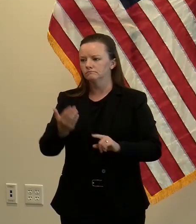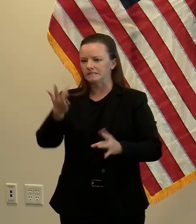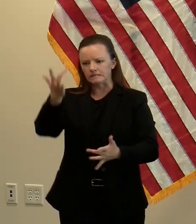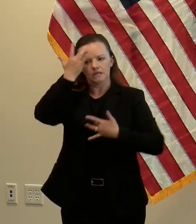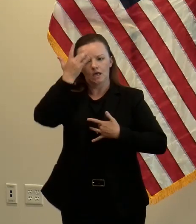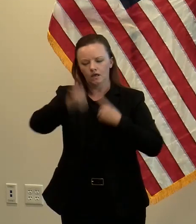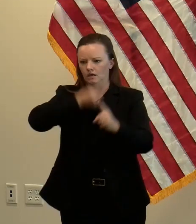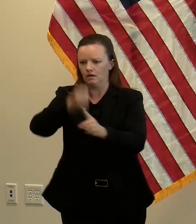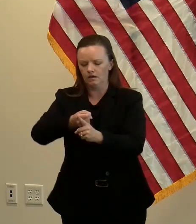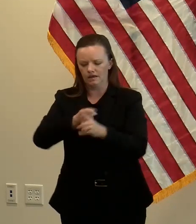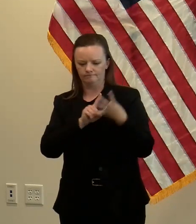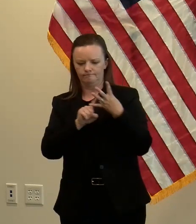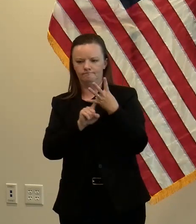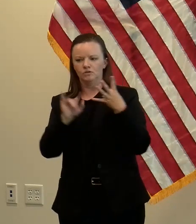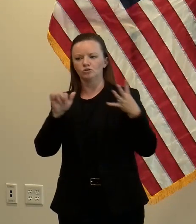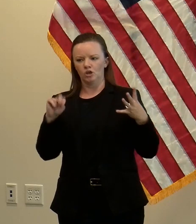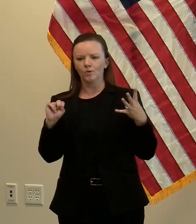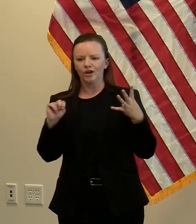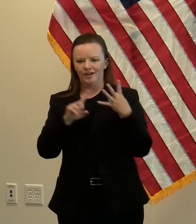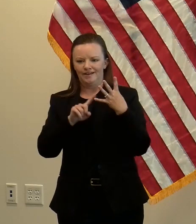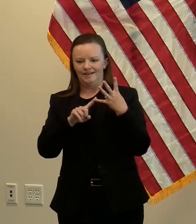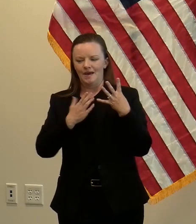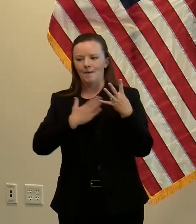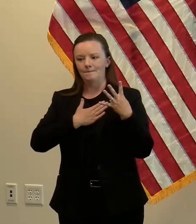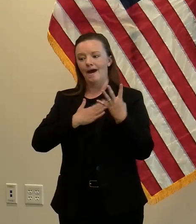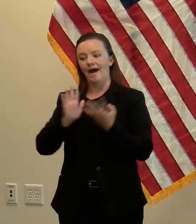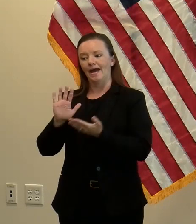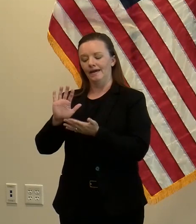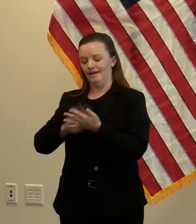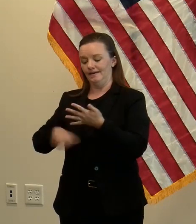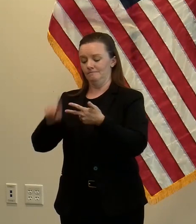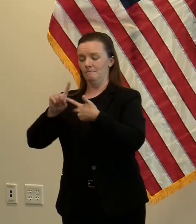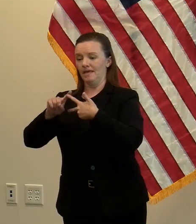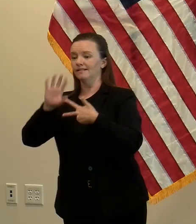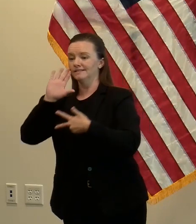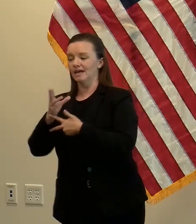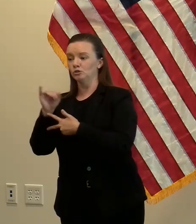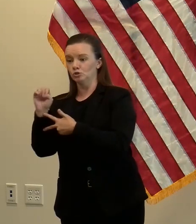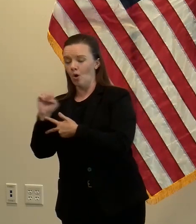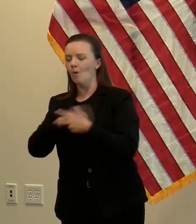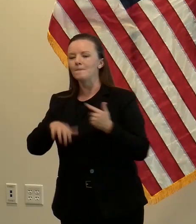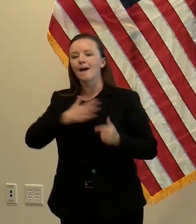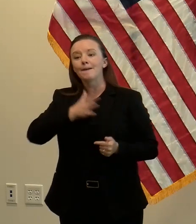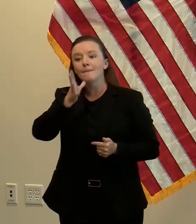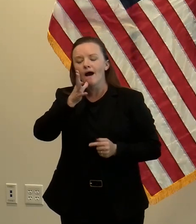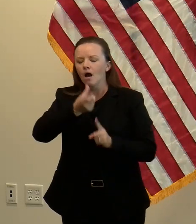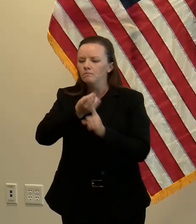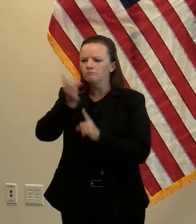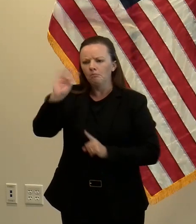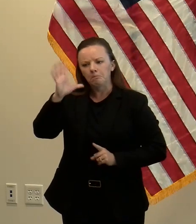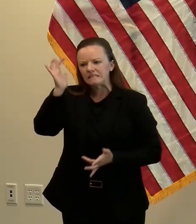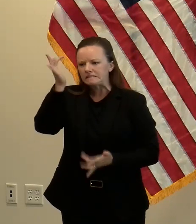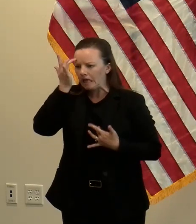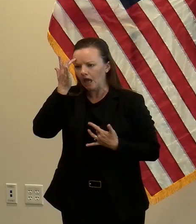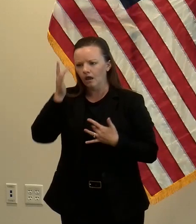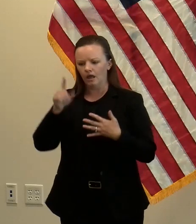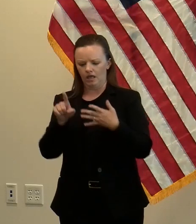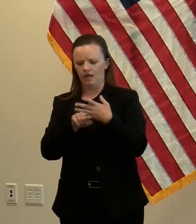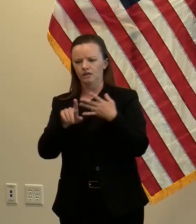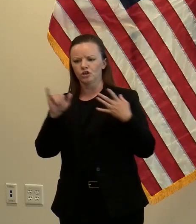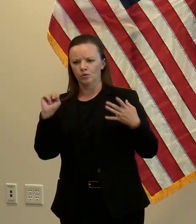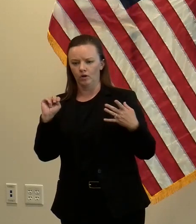in late January, along with my middle son, Joe. My mom was incredibly sick in mid-January.